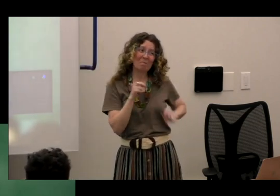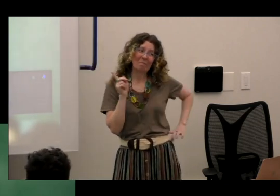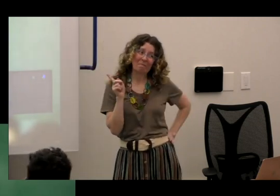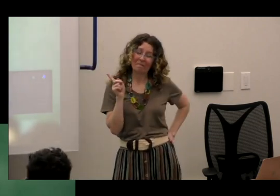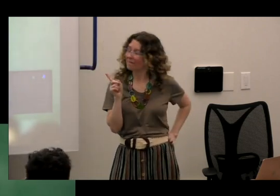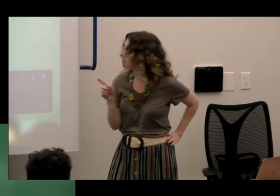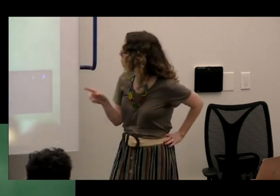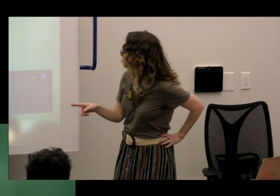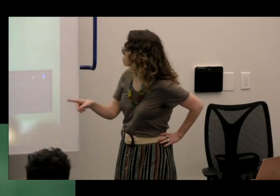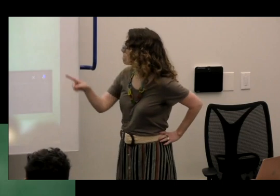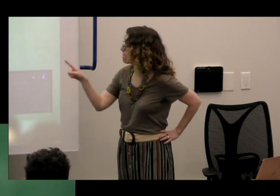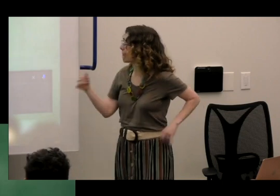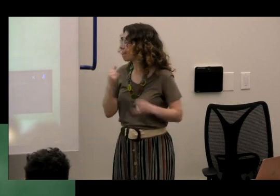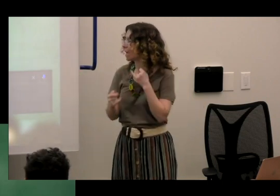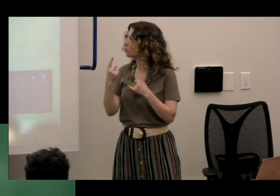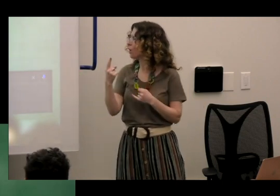This is problematic.